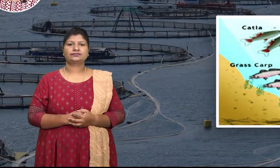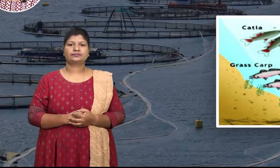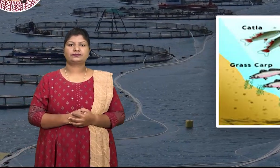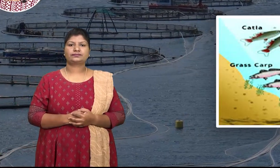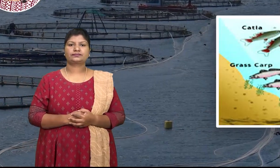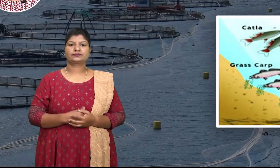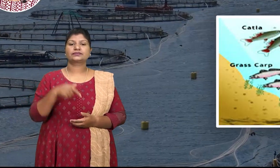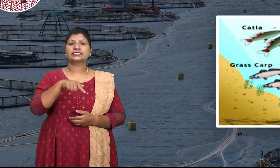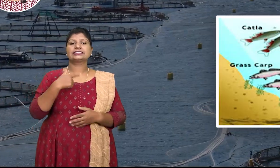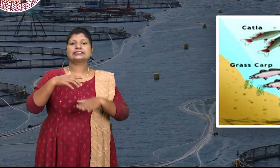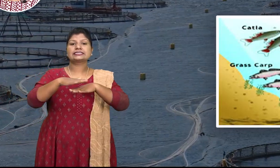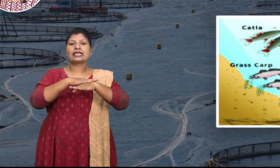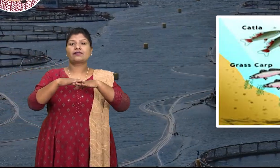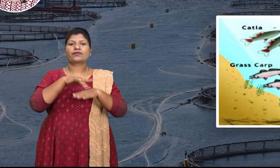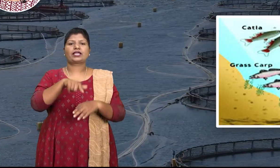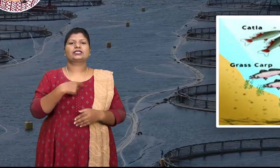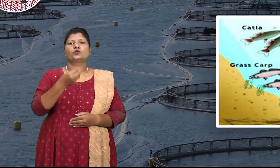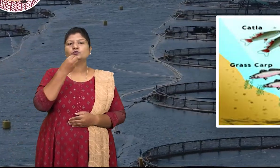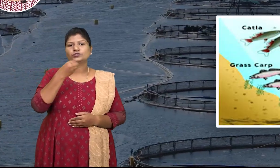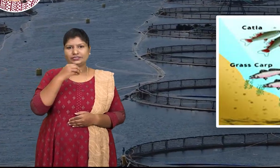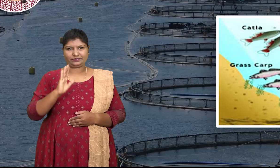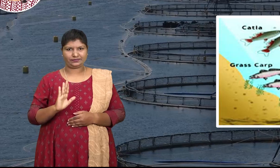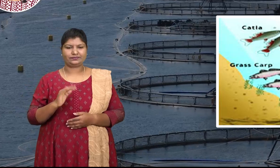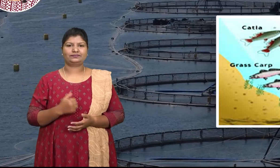are surface feeders,